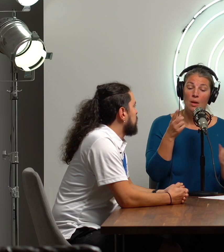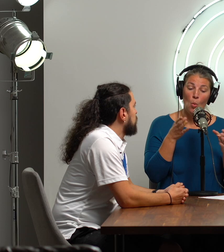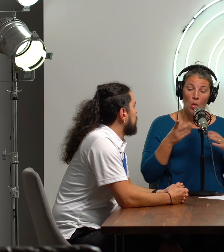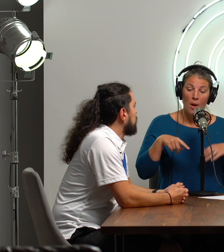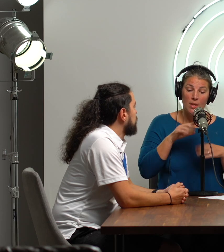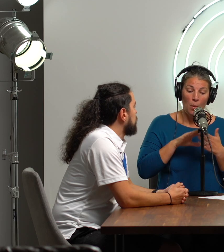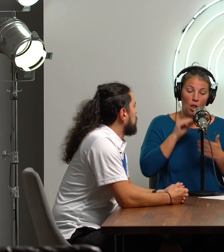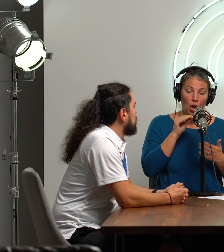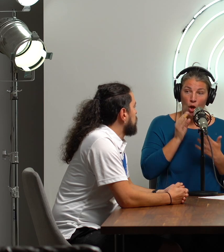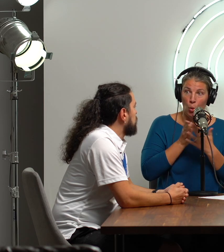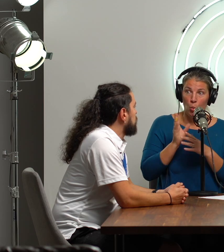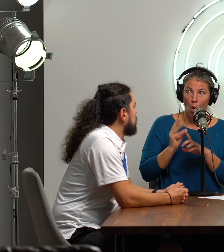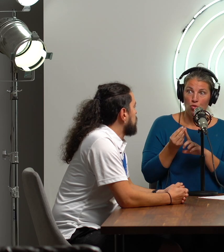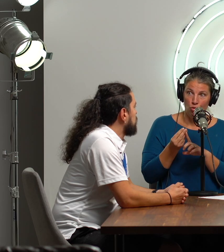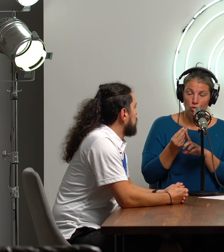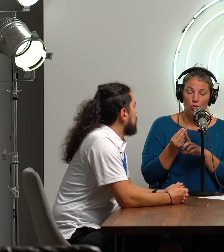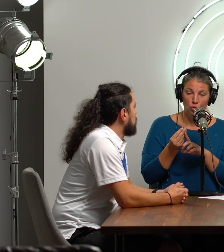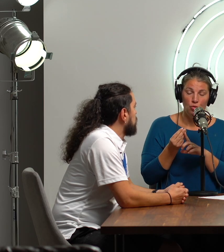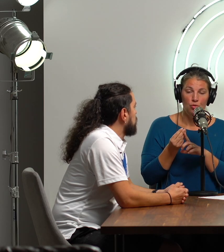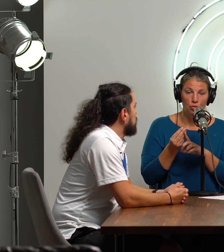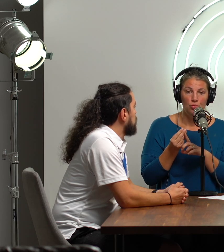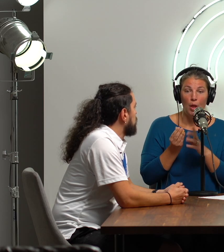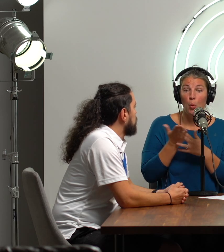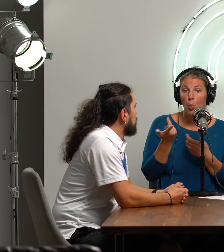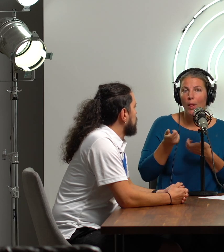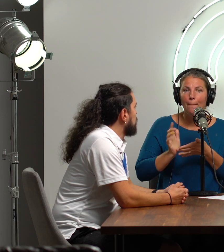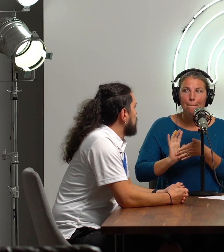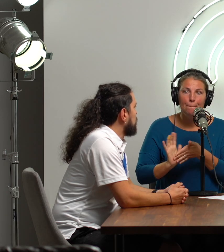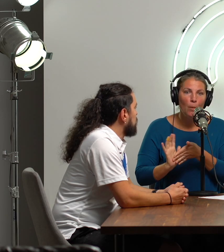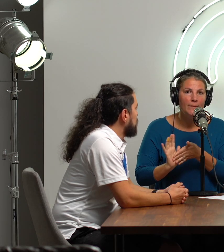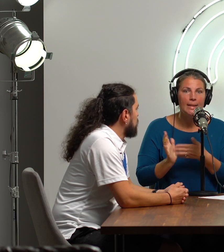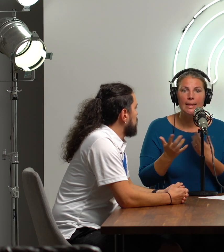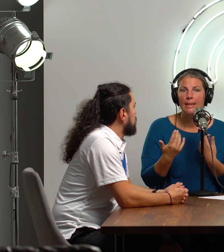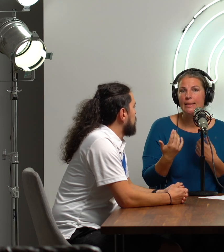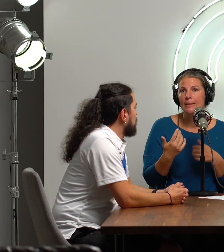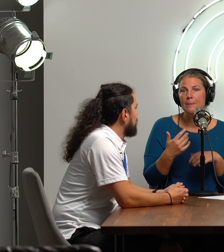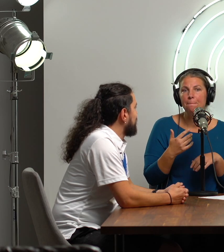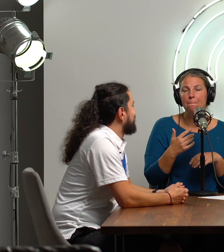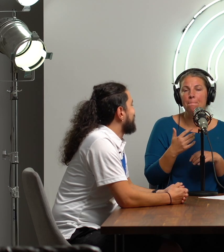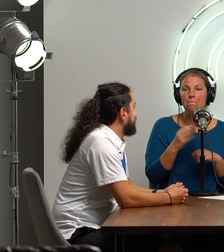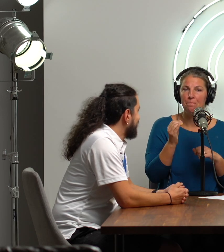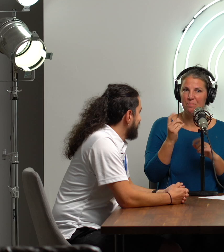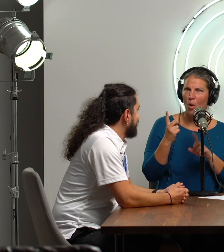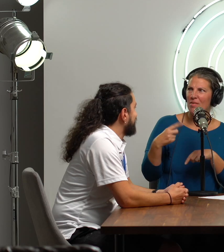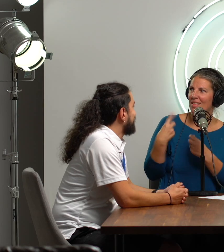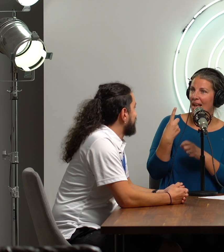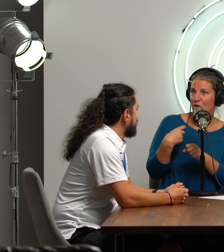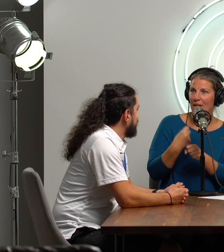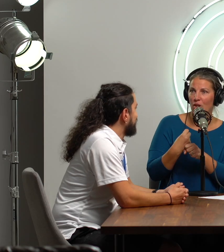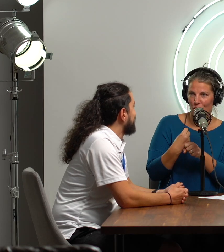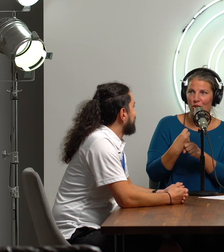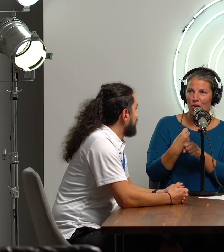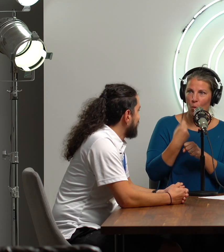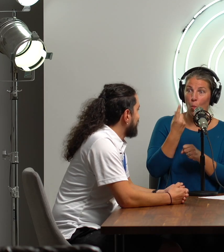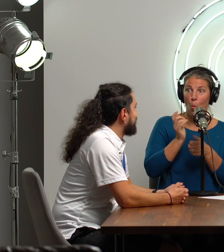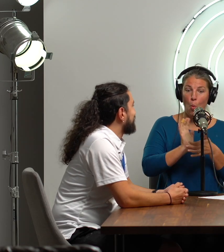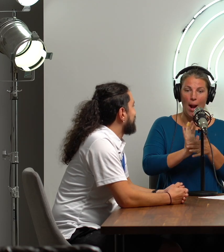is through movies often and over the last year there was a movie that won a lot of